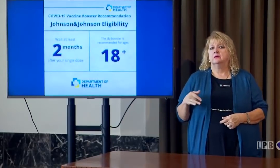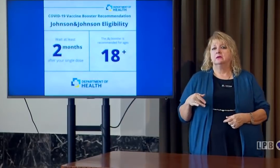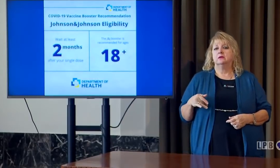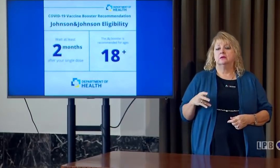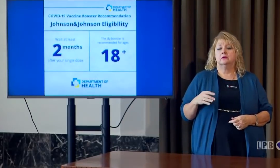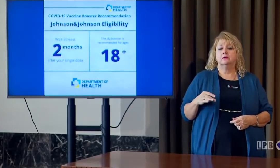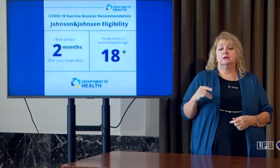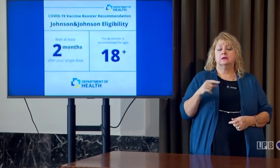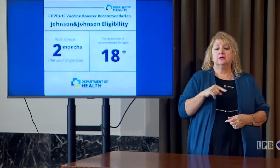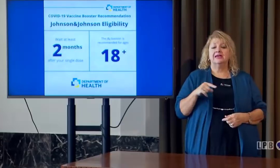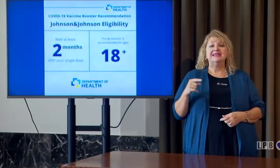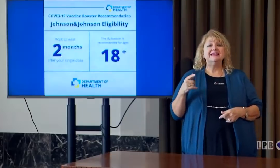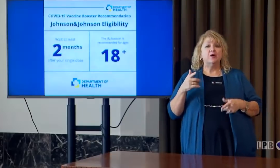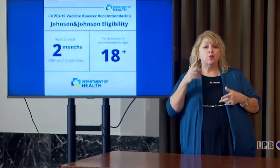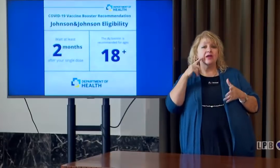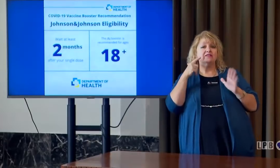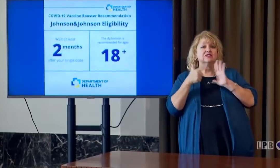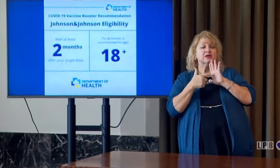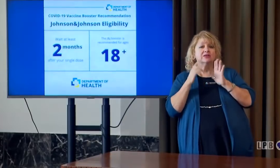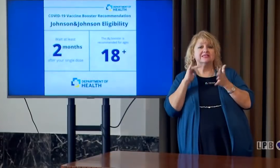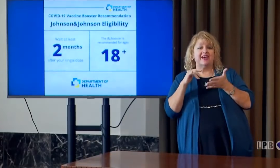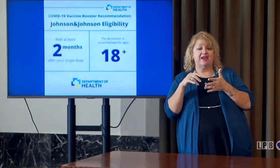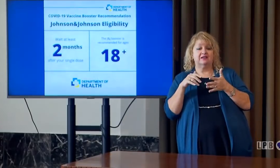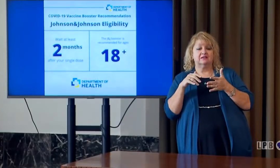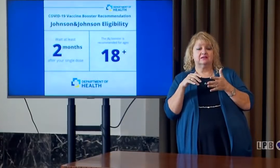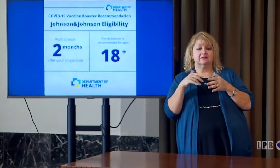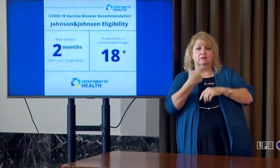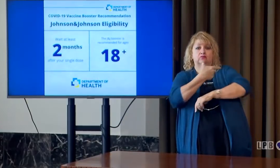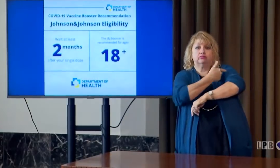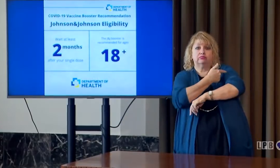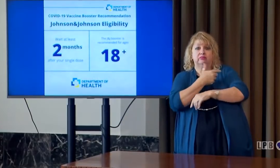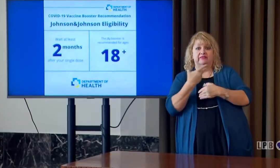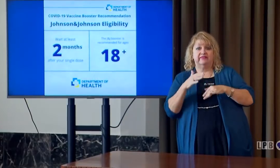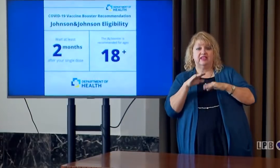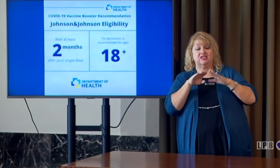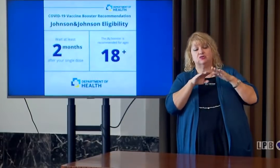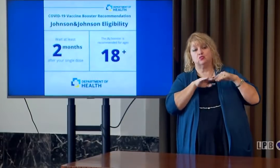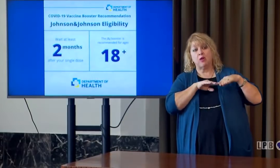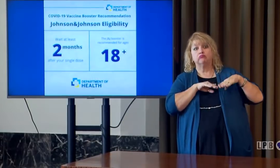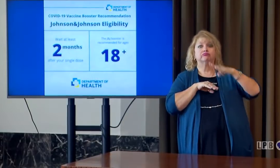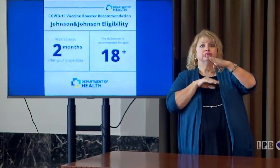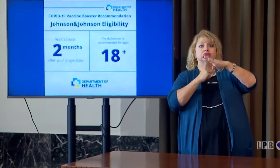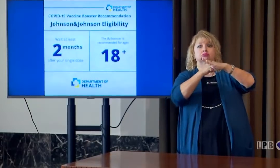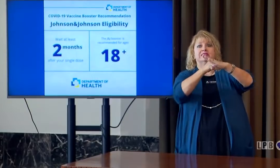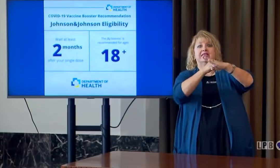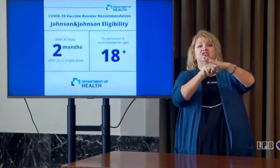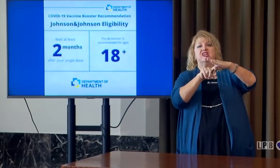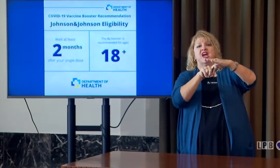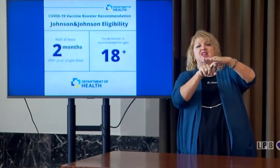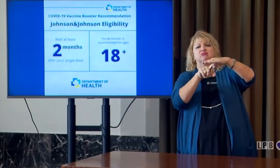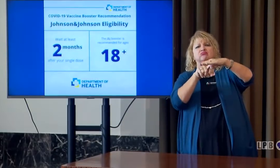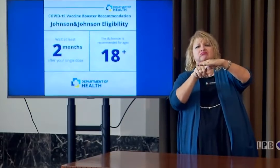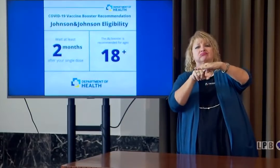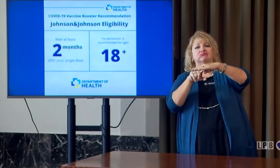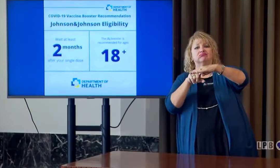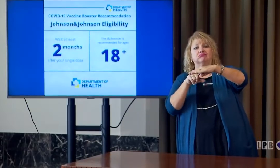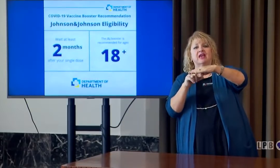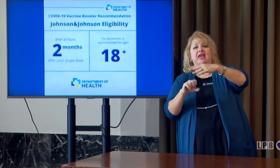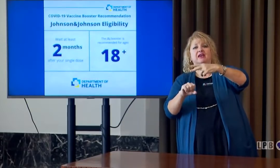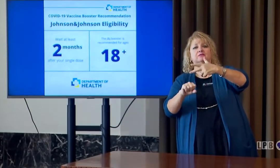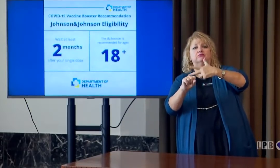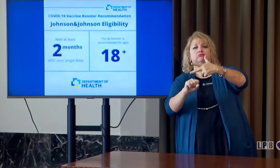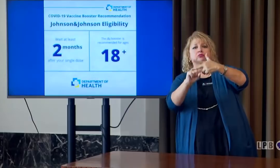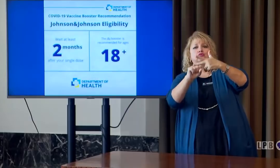wean a little bit over time. If you are more than 2 months out from your Johnson & Johnson dose, which many people are, you are now